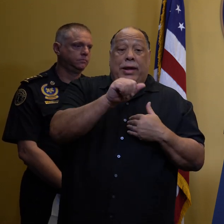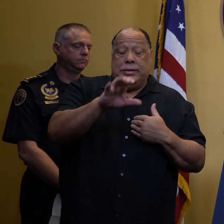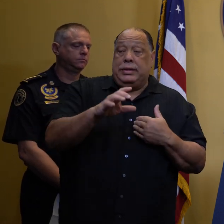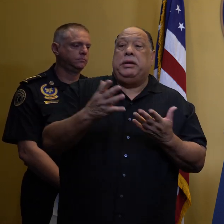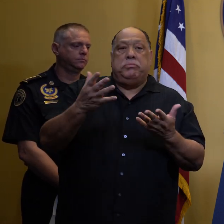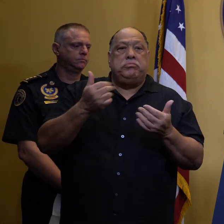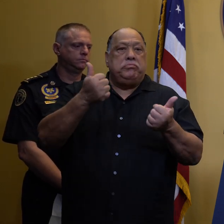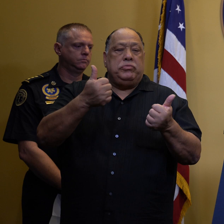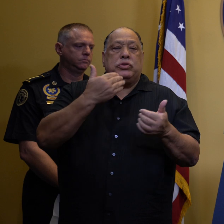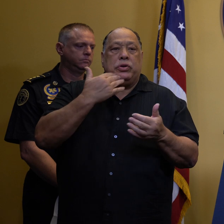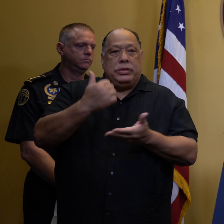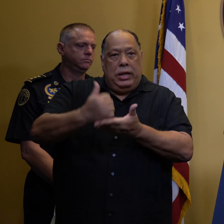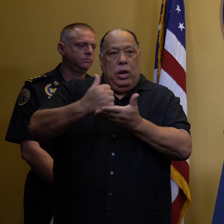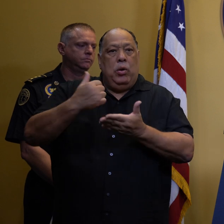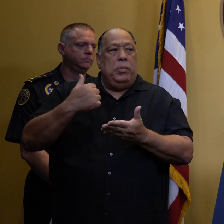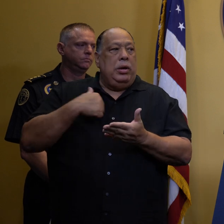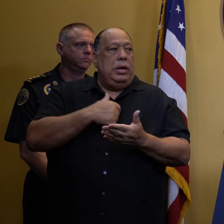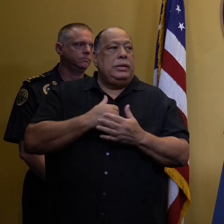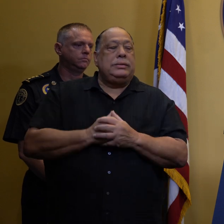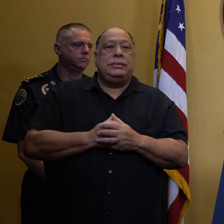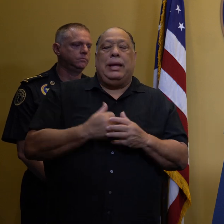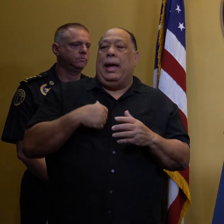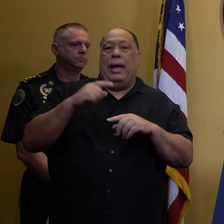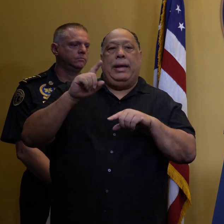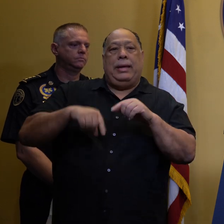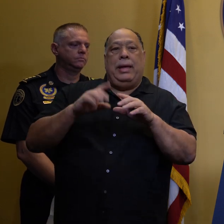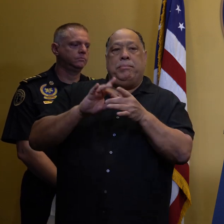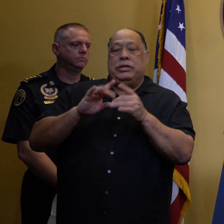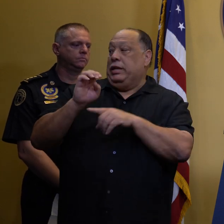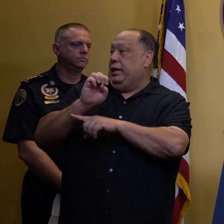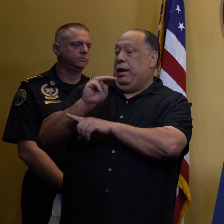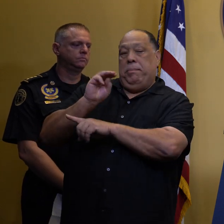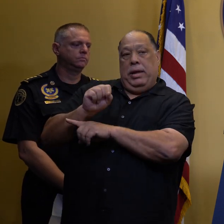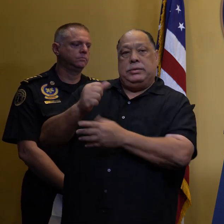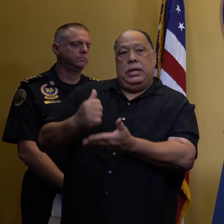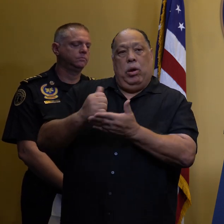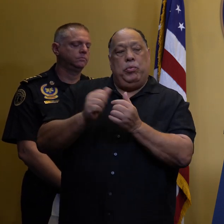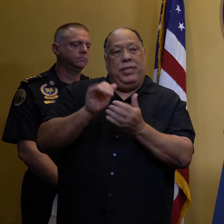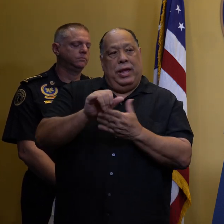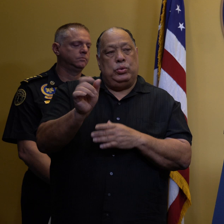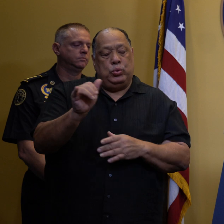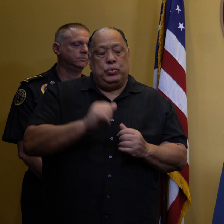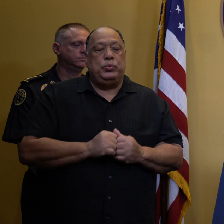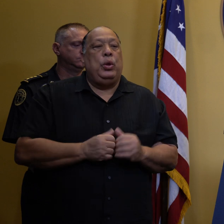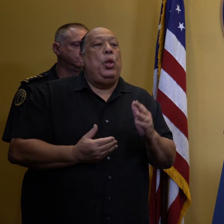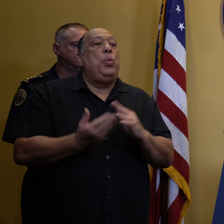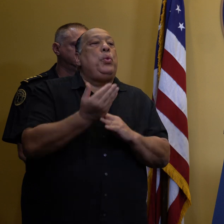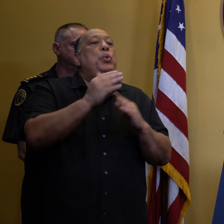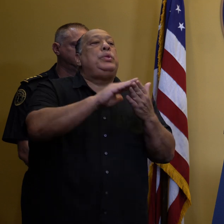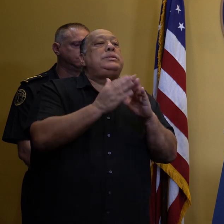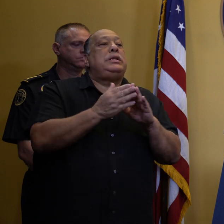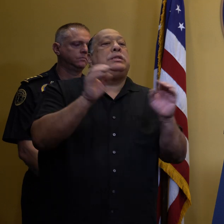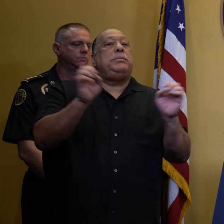for us to help. And I can't mention EMS enough as well in helping us with this. So through the city's emergency